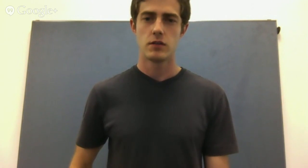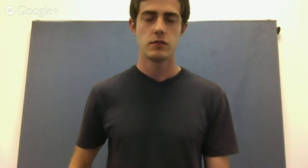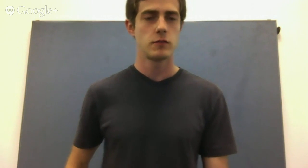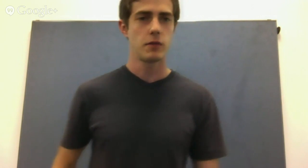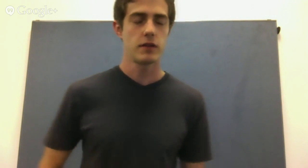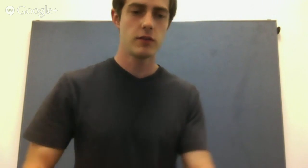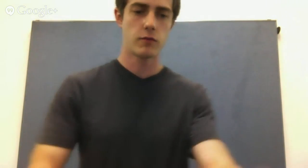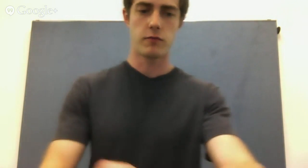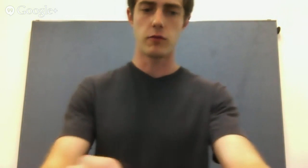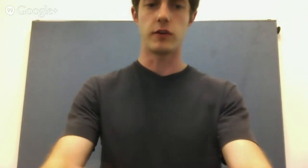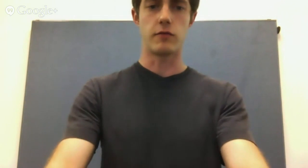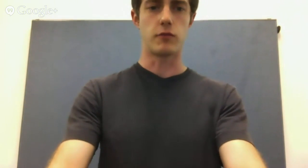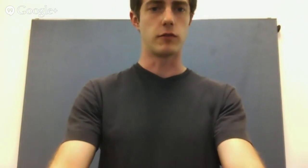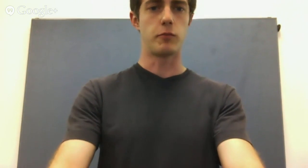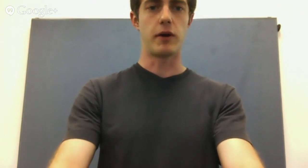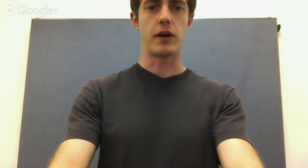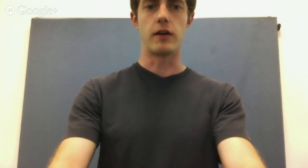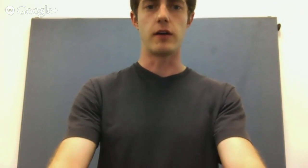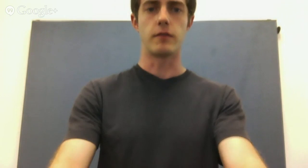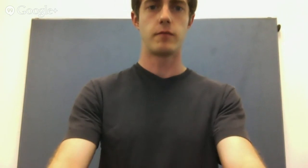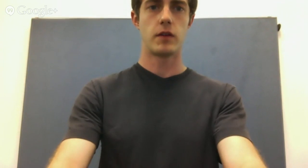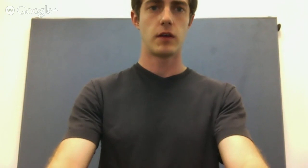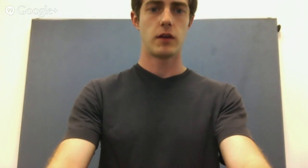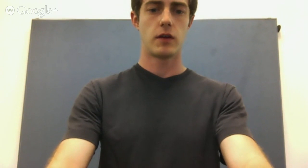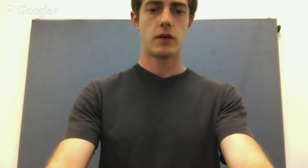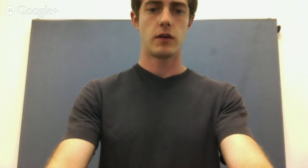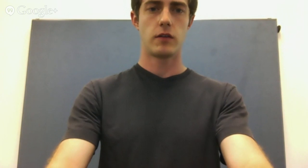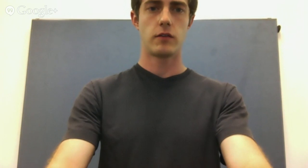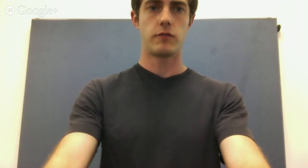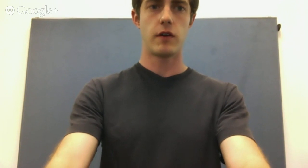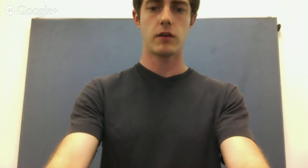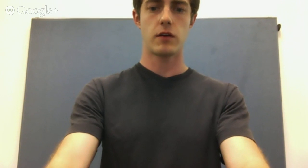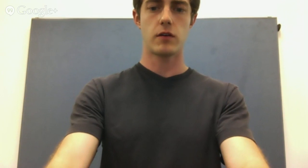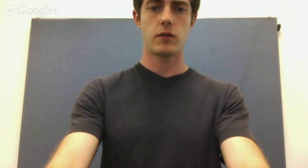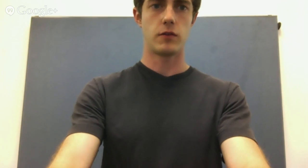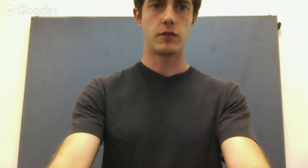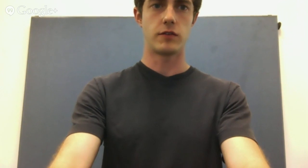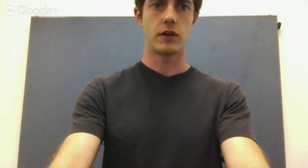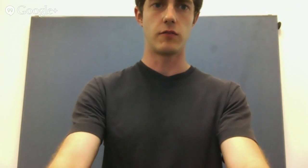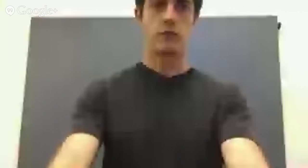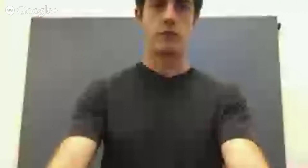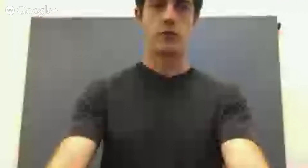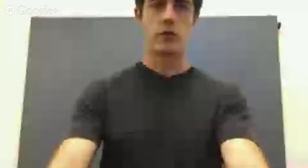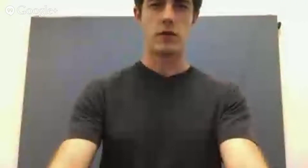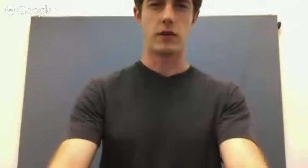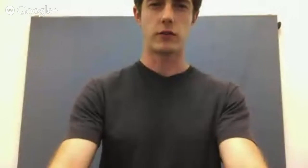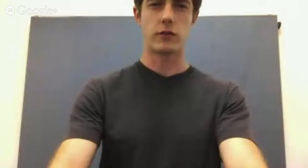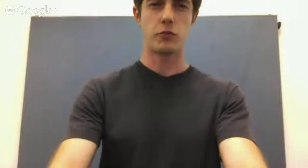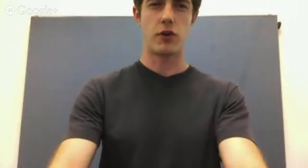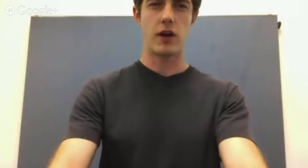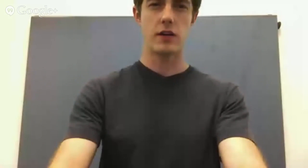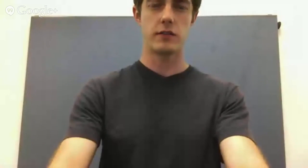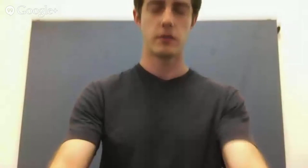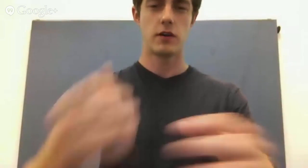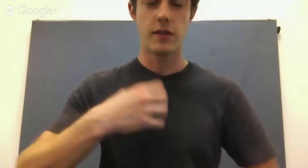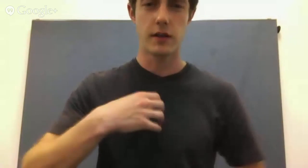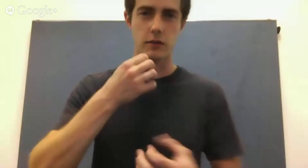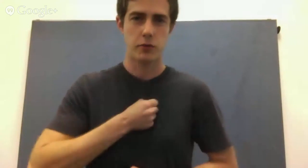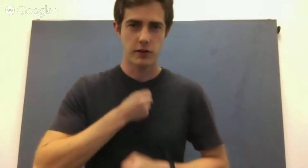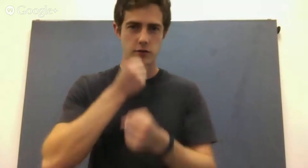So I need to review the sign for Inspire because it's very close to the sign for Express. I think Express just